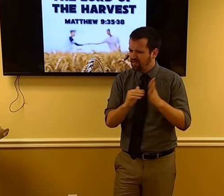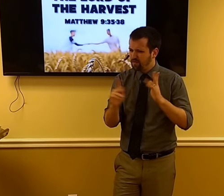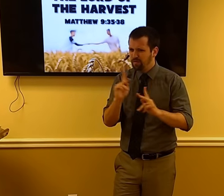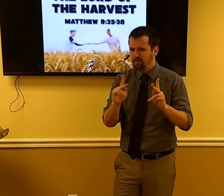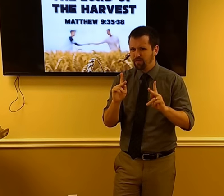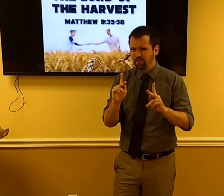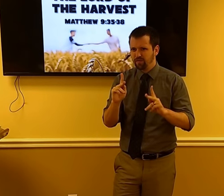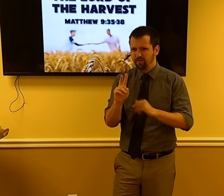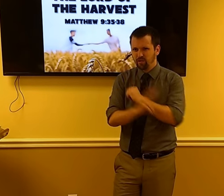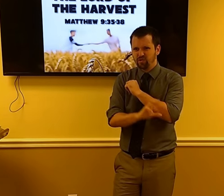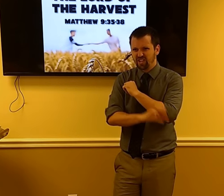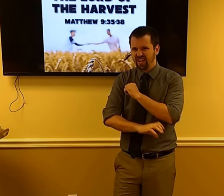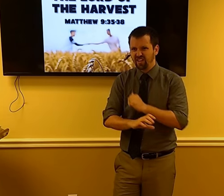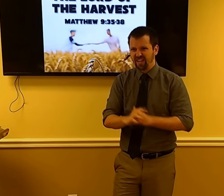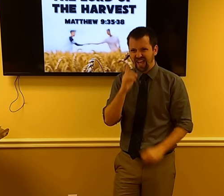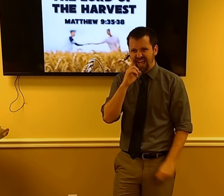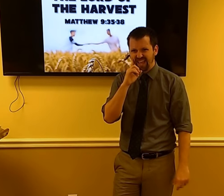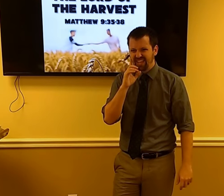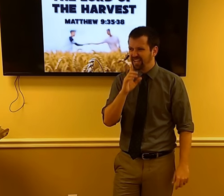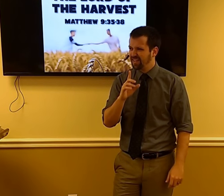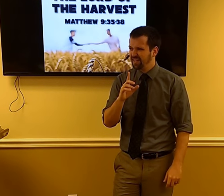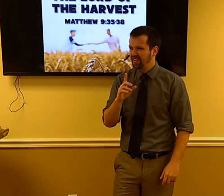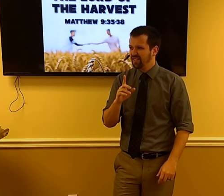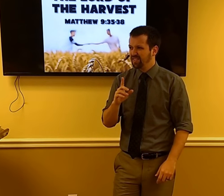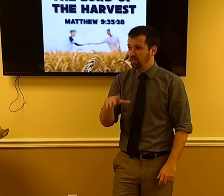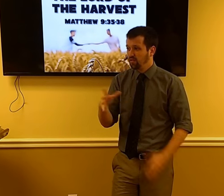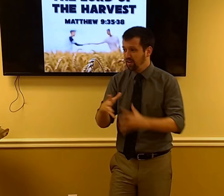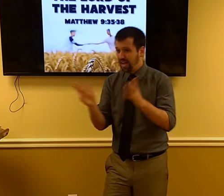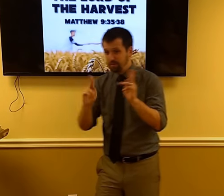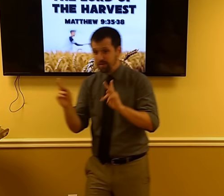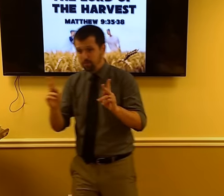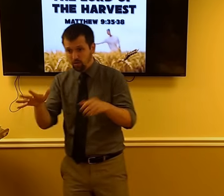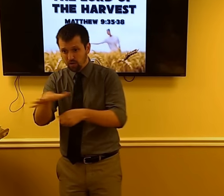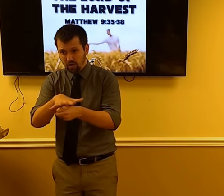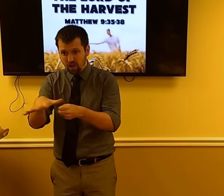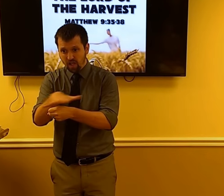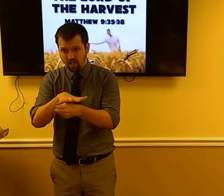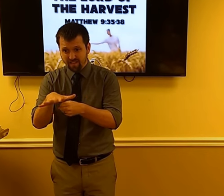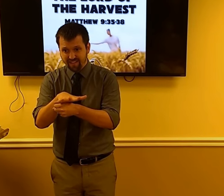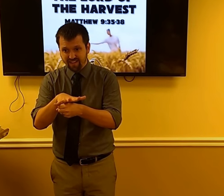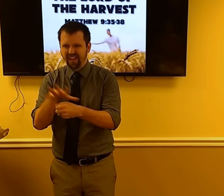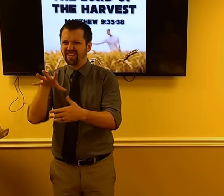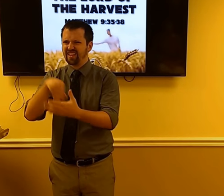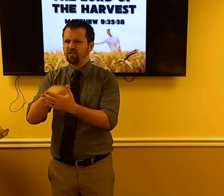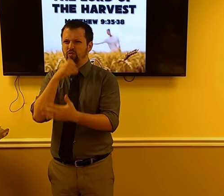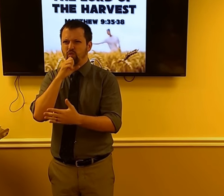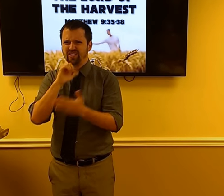500,000 people in Volusia County, I think. So there's a lot of people there. And I think that includes Orange